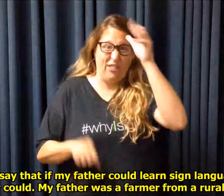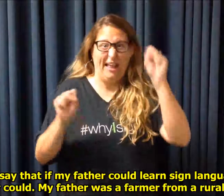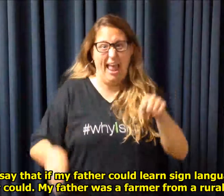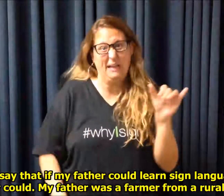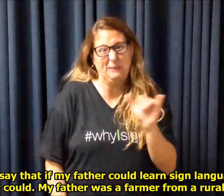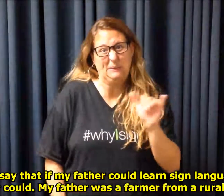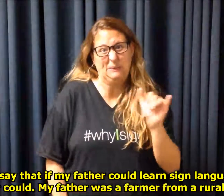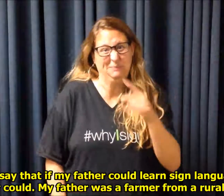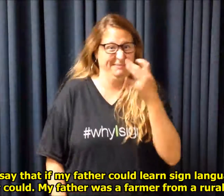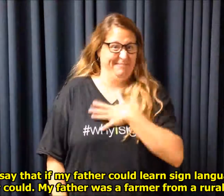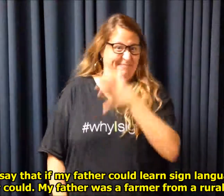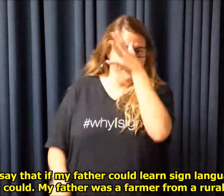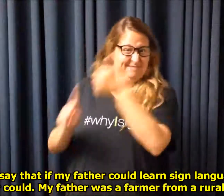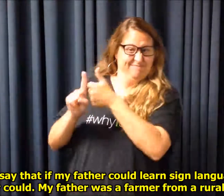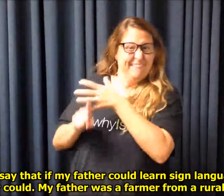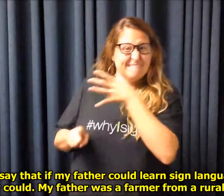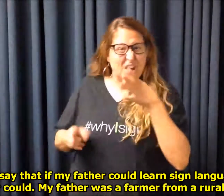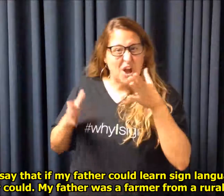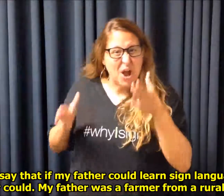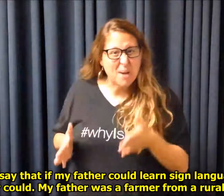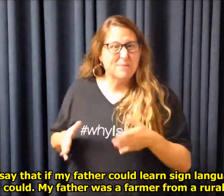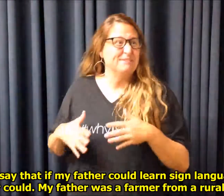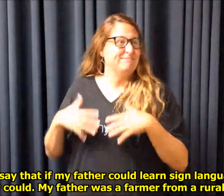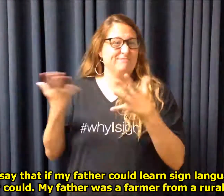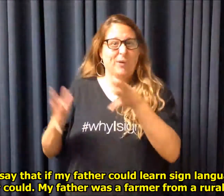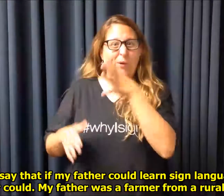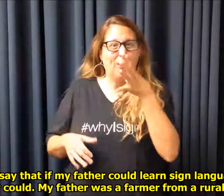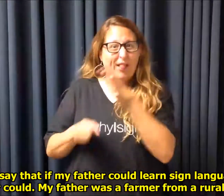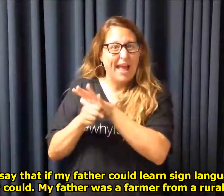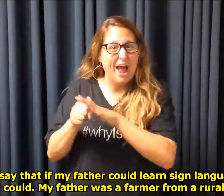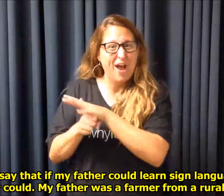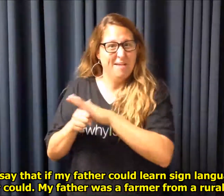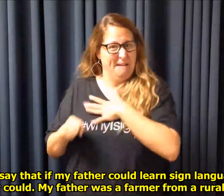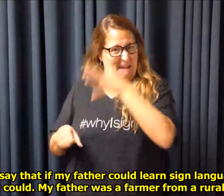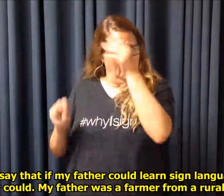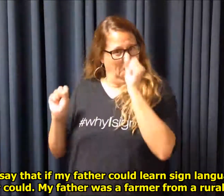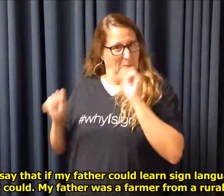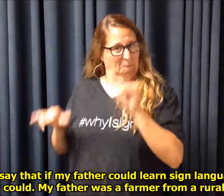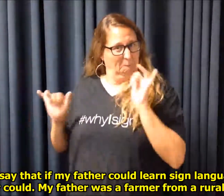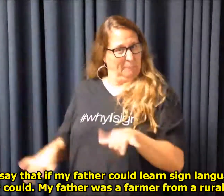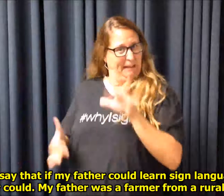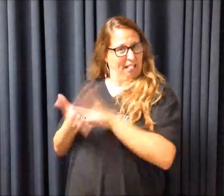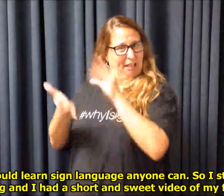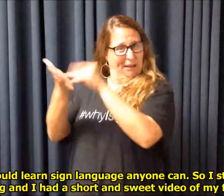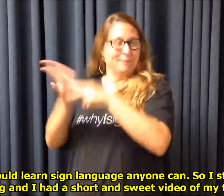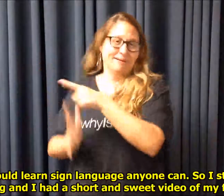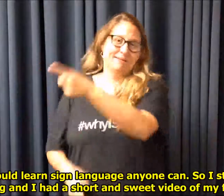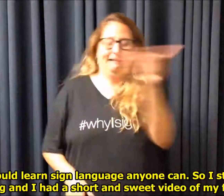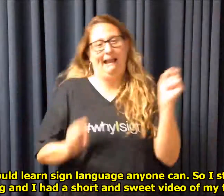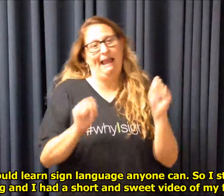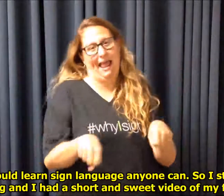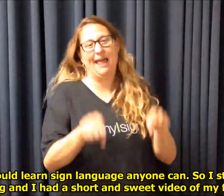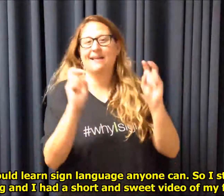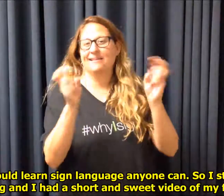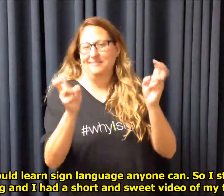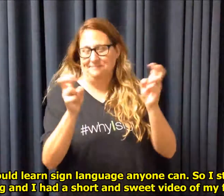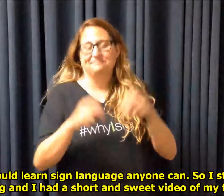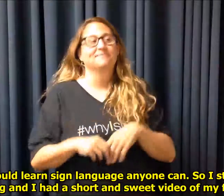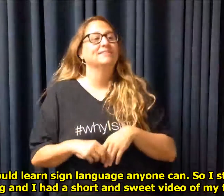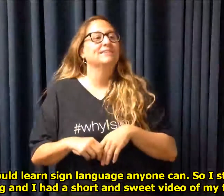my father could learn sign language, any father could. My father was a farmer from a rural area, and if he could learn sign language, anyone can.